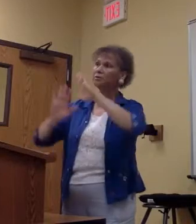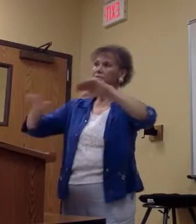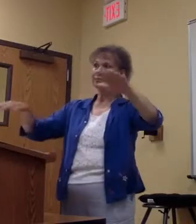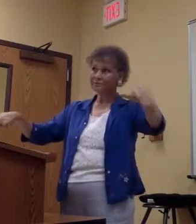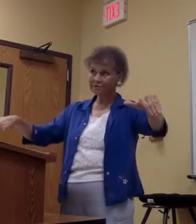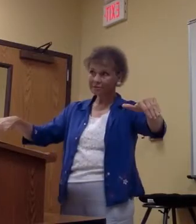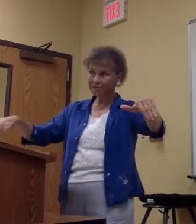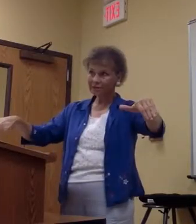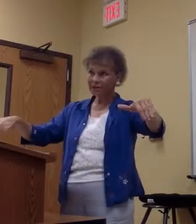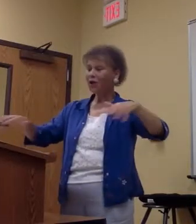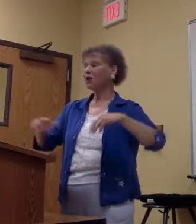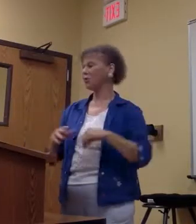grandchildren.